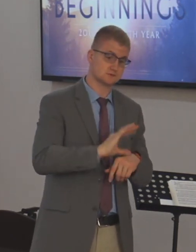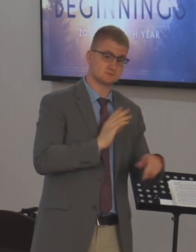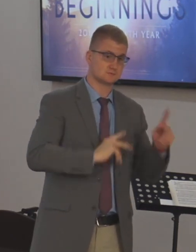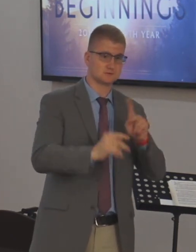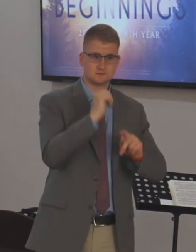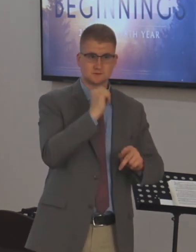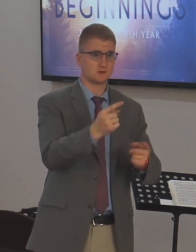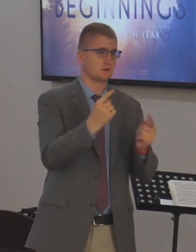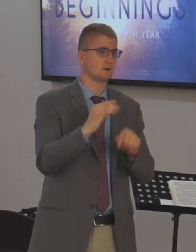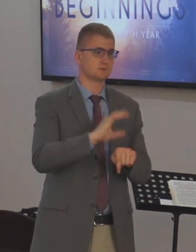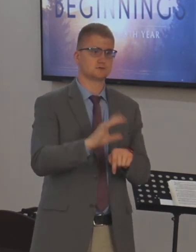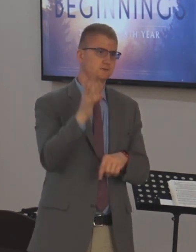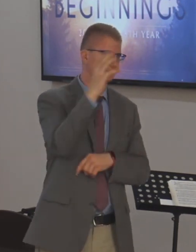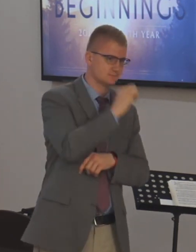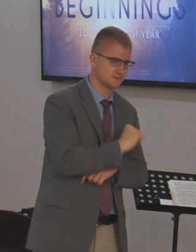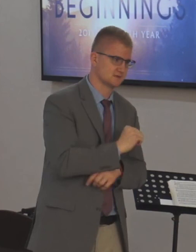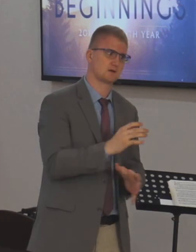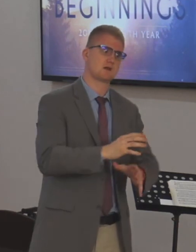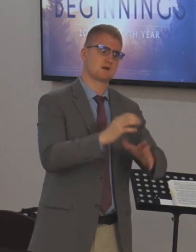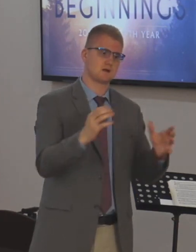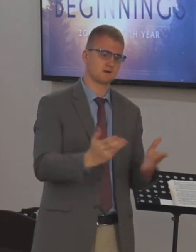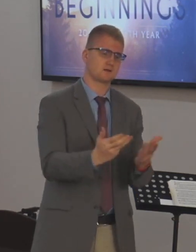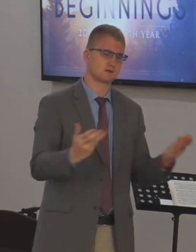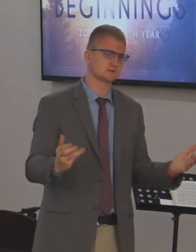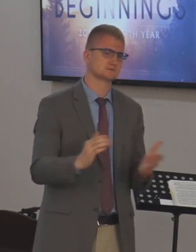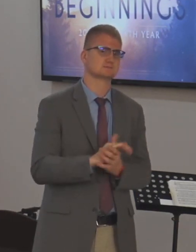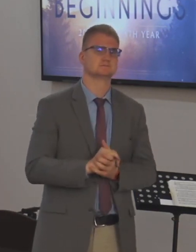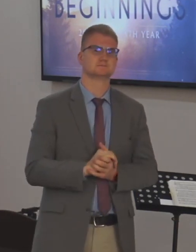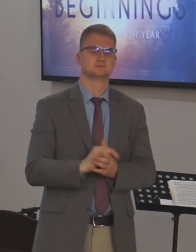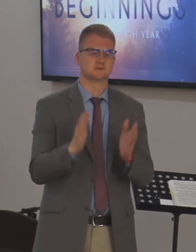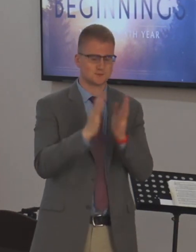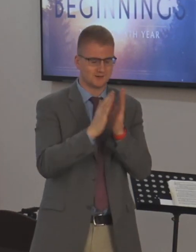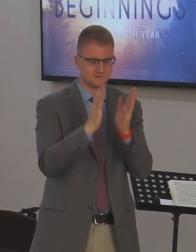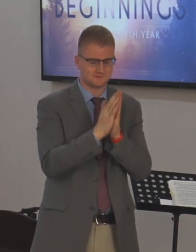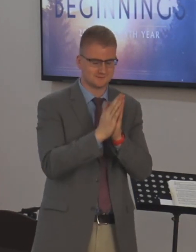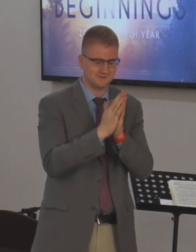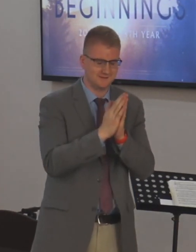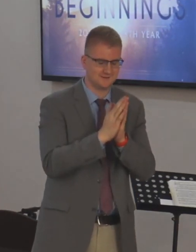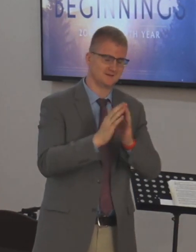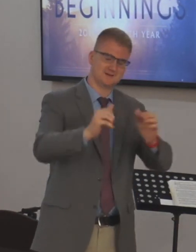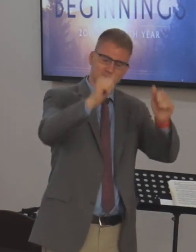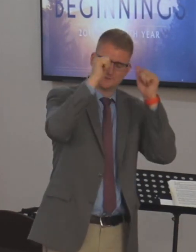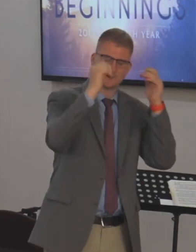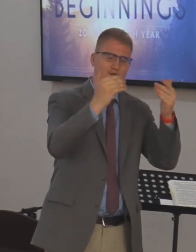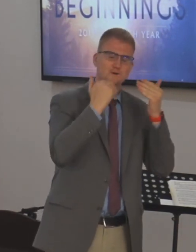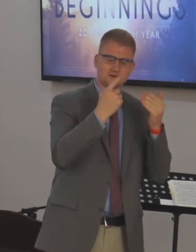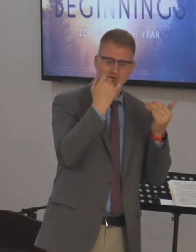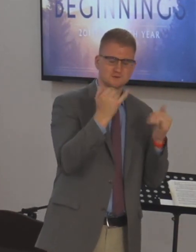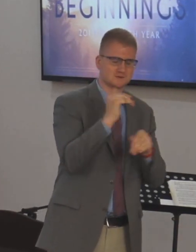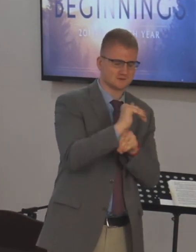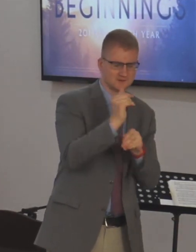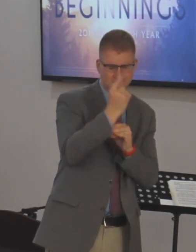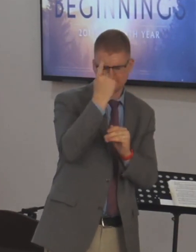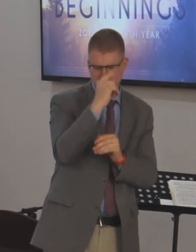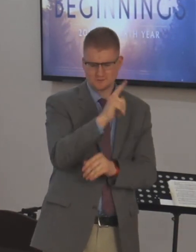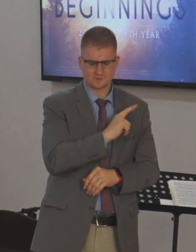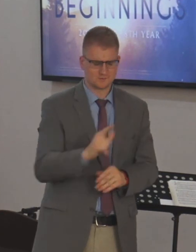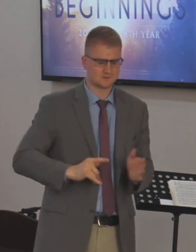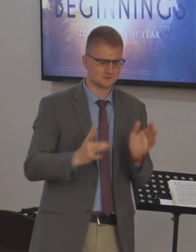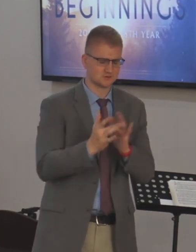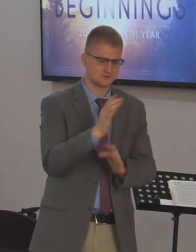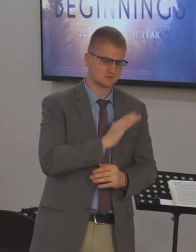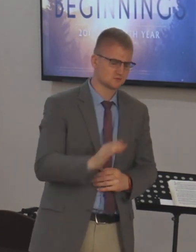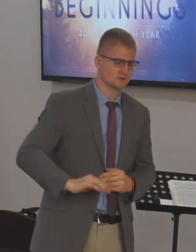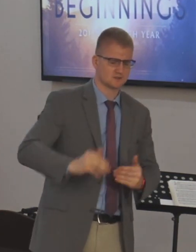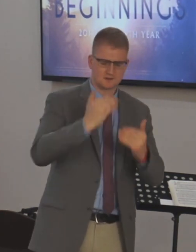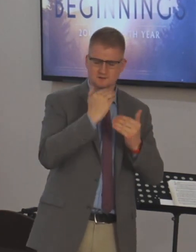they are missing out on big stuff. Let's pray. Father, we thank you tonight for the Lord Jesus Christ. We thank you for all that